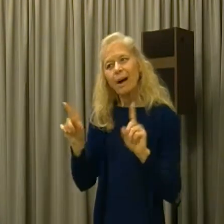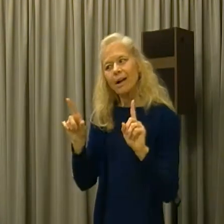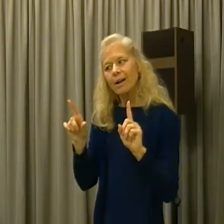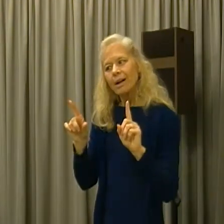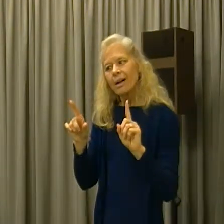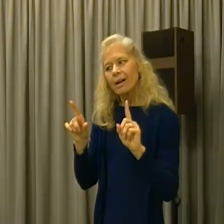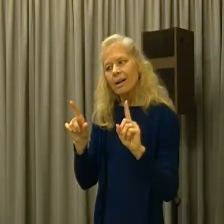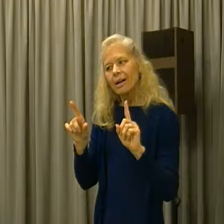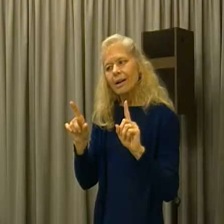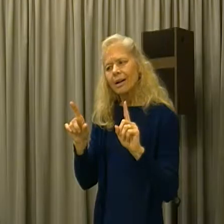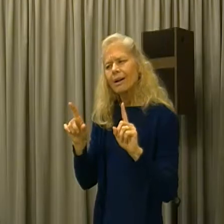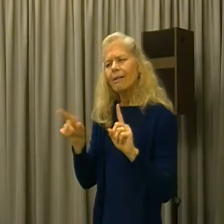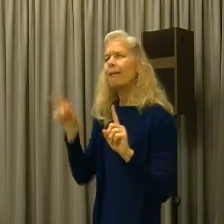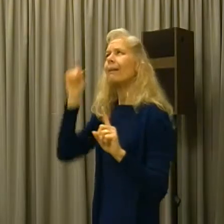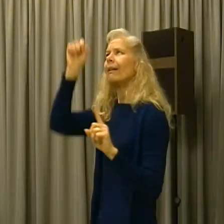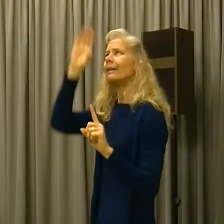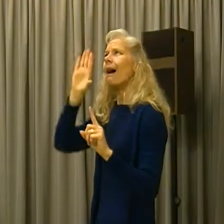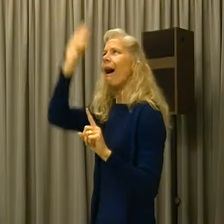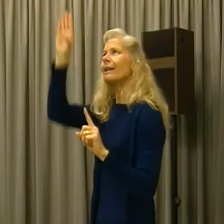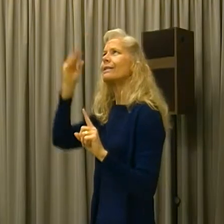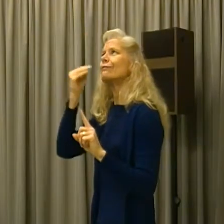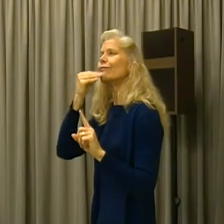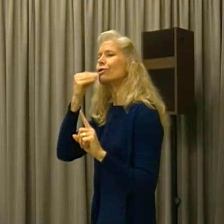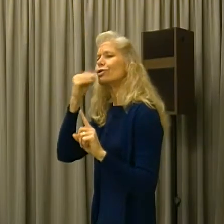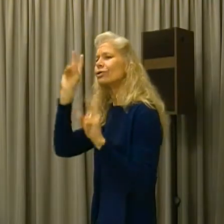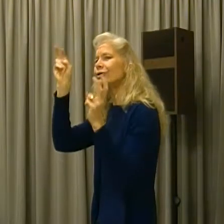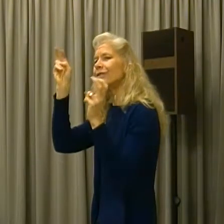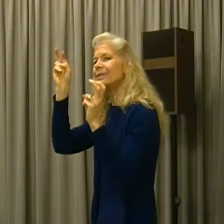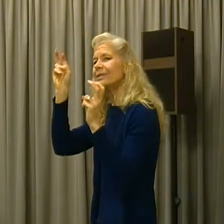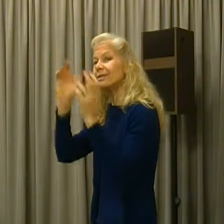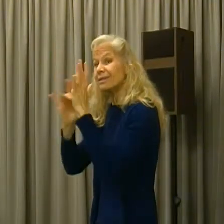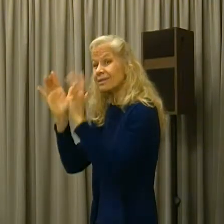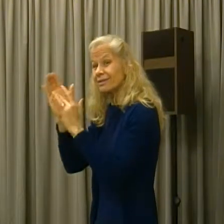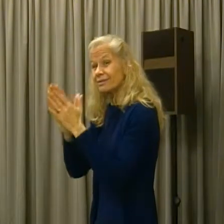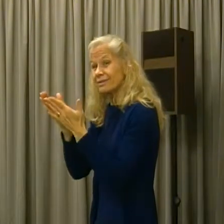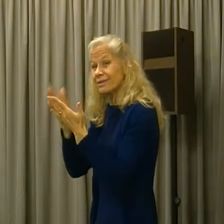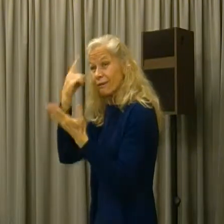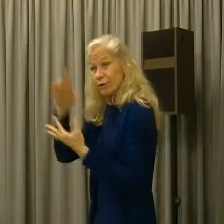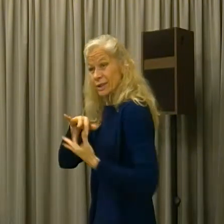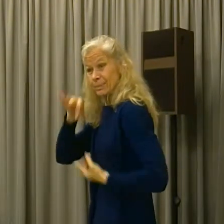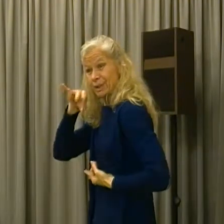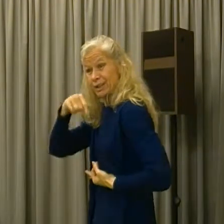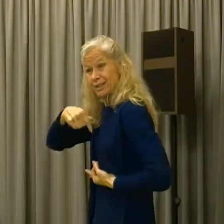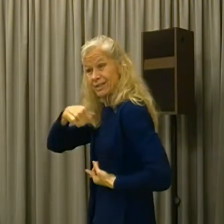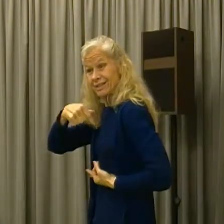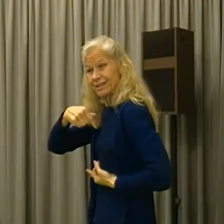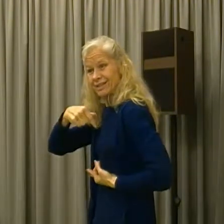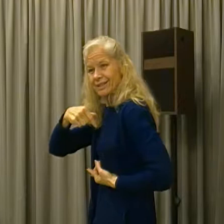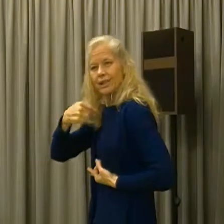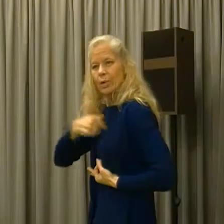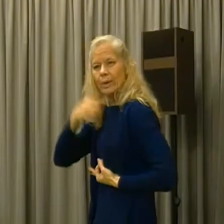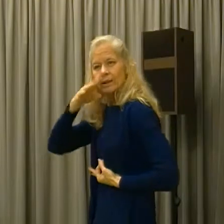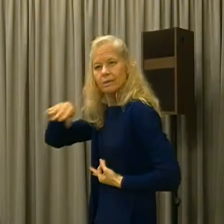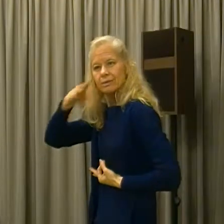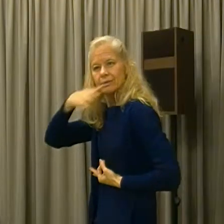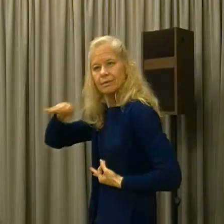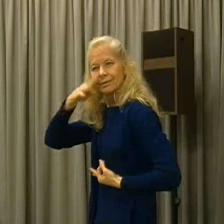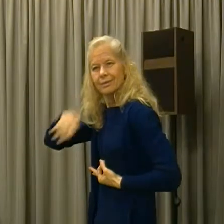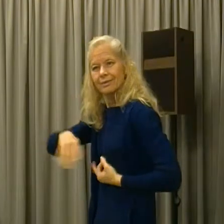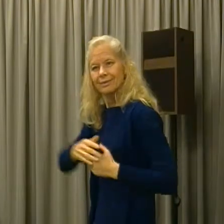don't realize how much we need it. We haven't placed the proper value on the Word of God. And so personal prayer comes in, Bible reading, Bible